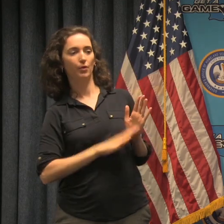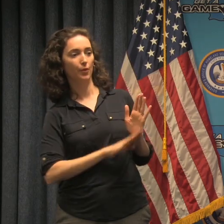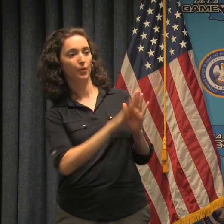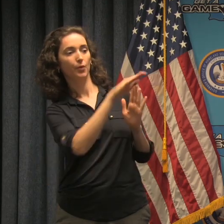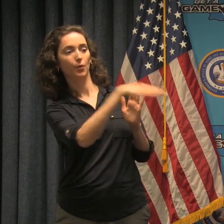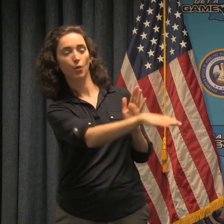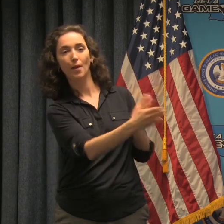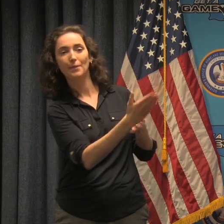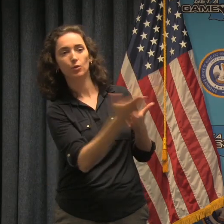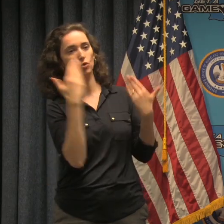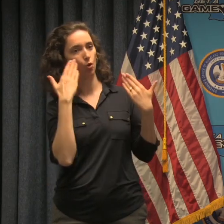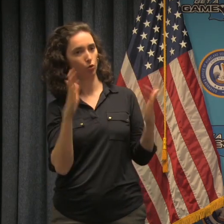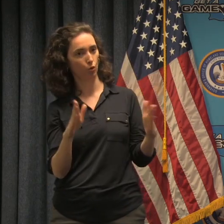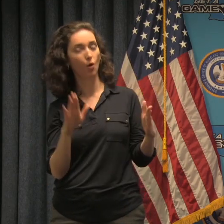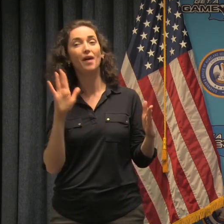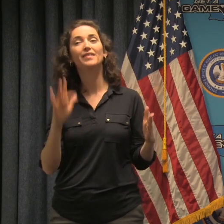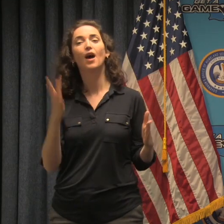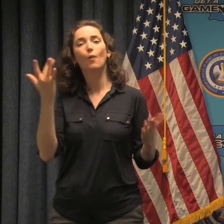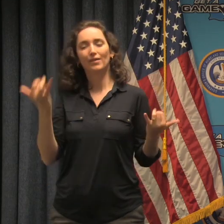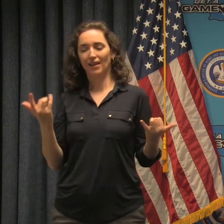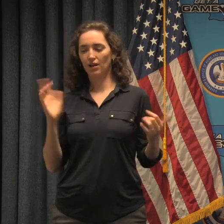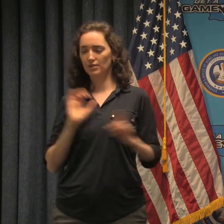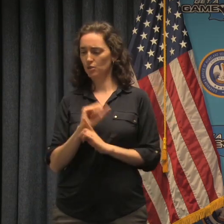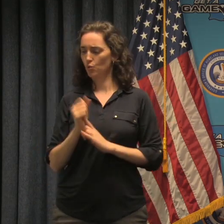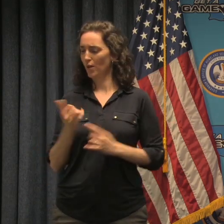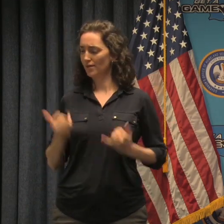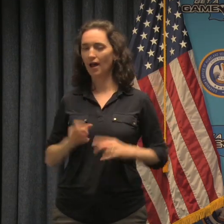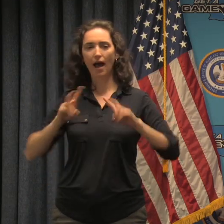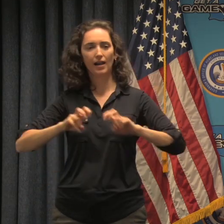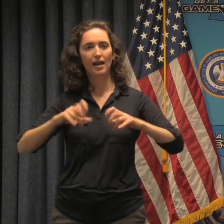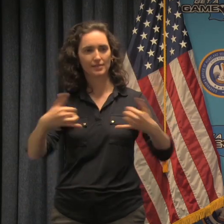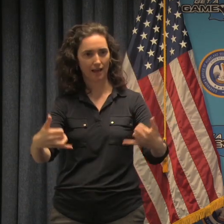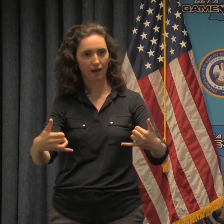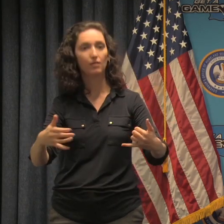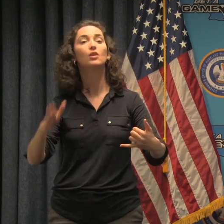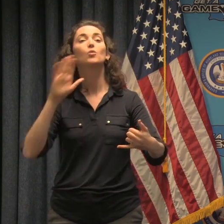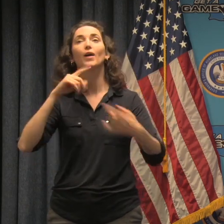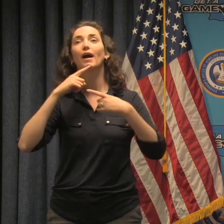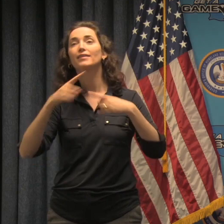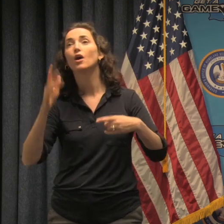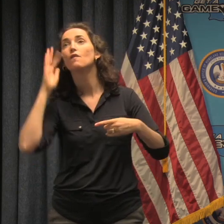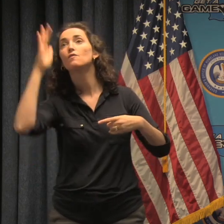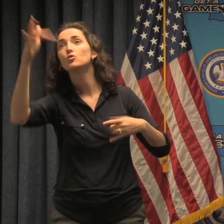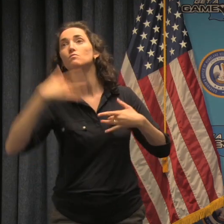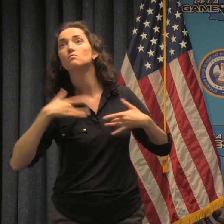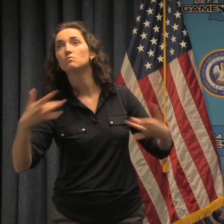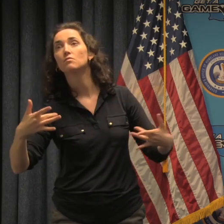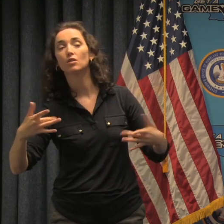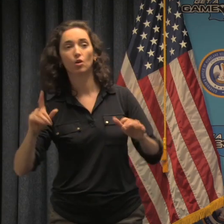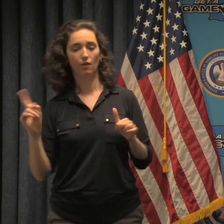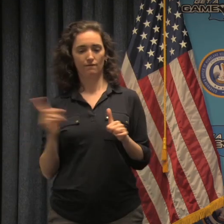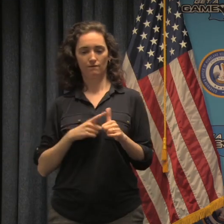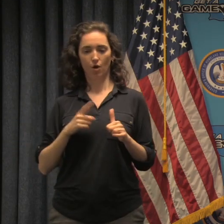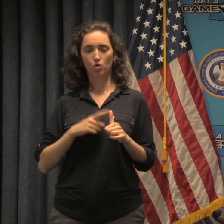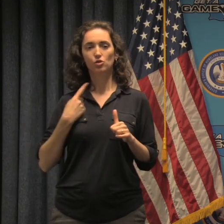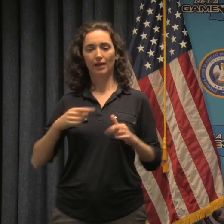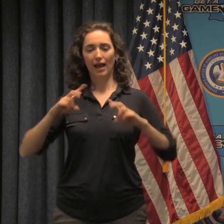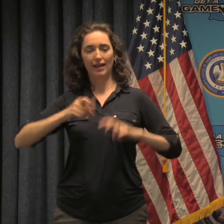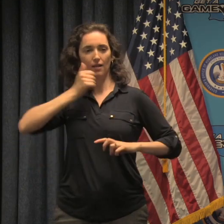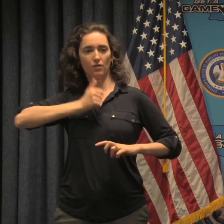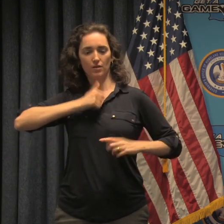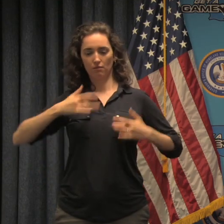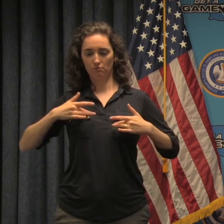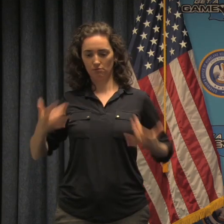And that's why we have to continue to monitor where we are, and we will make announcements about what the future looks like based on where we believe that we are.